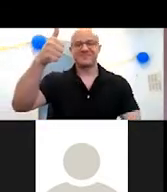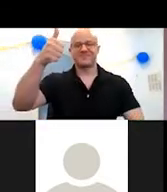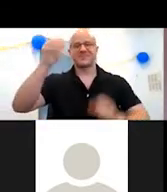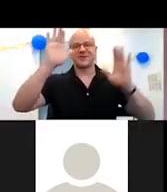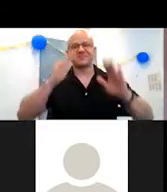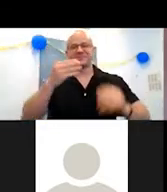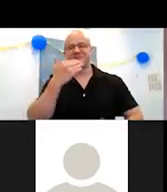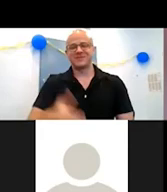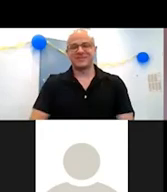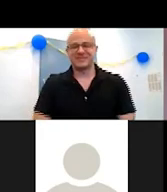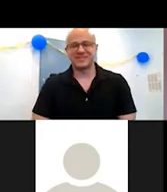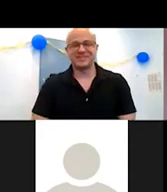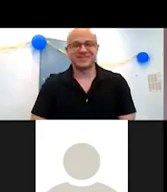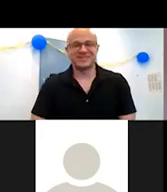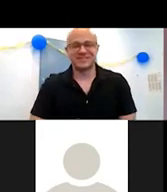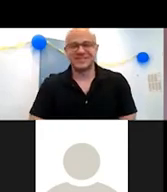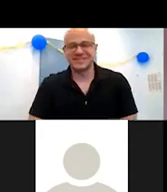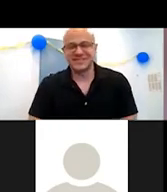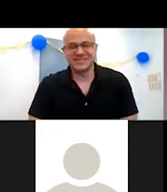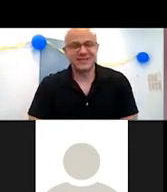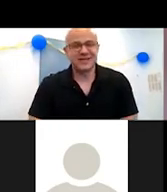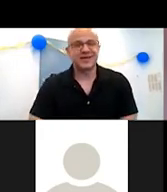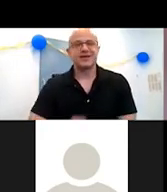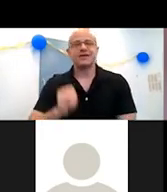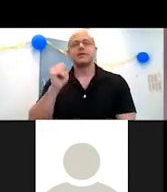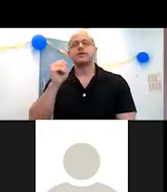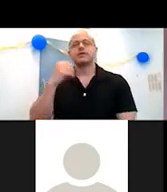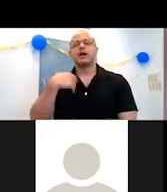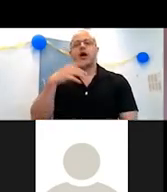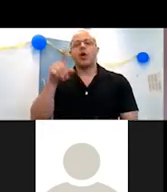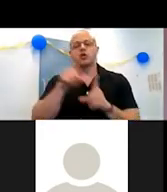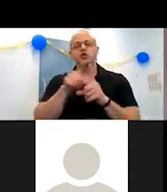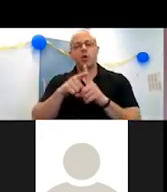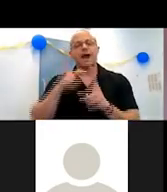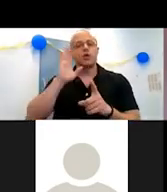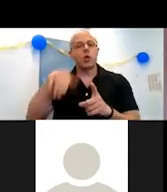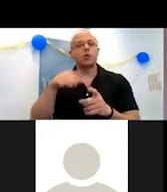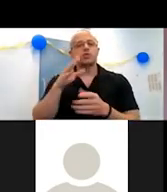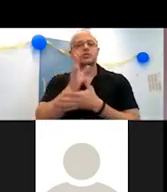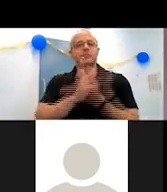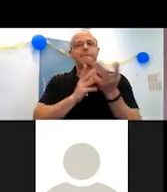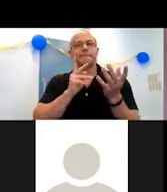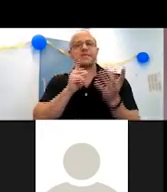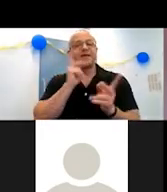library that yeah, I never thought to add the resources, so.